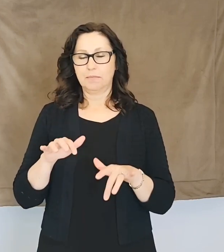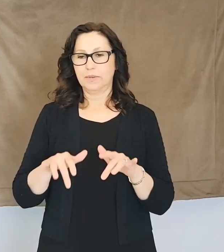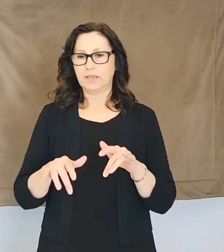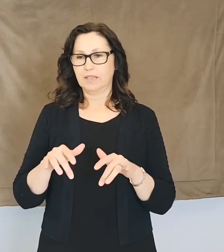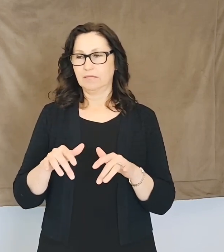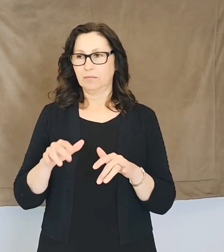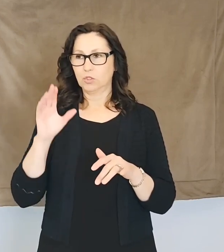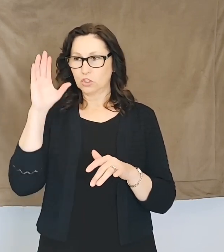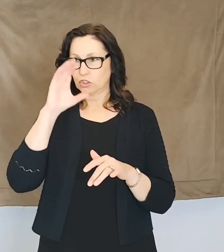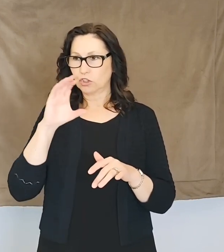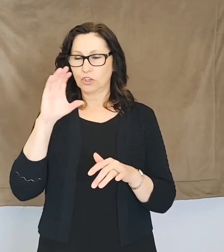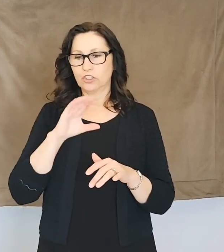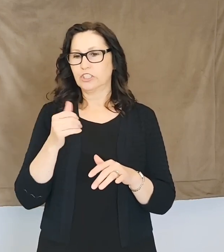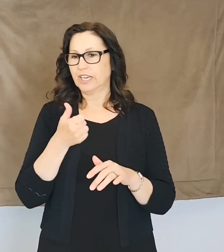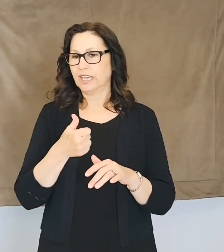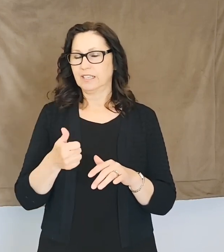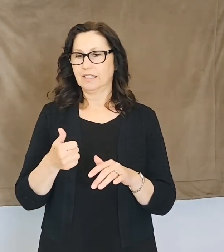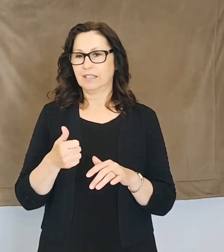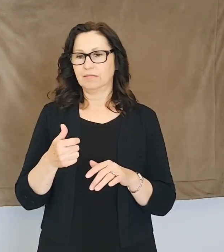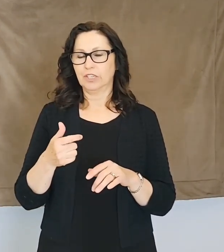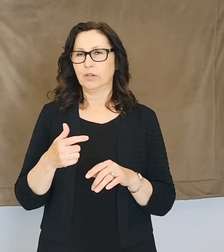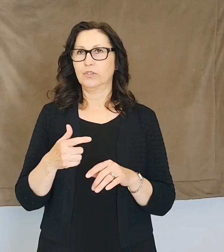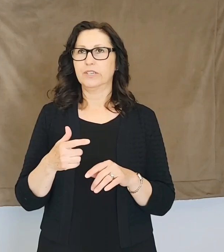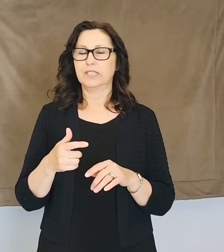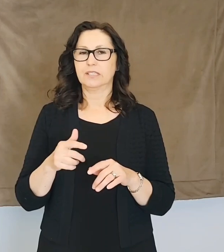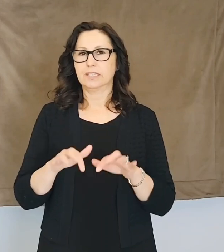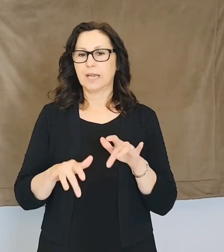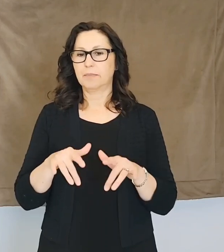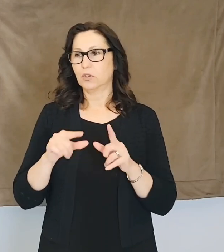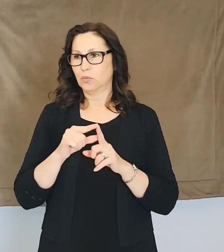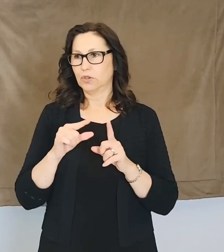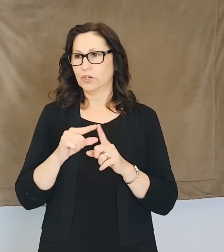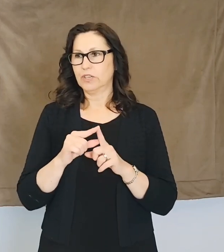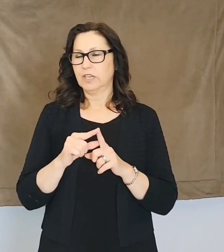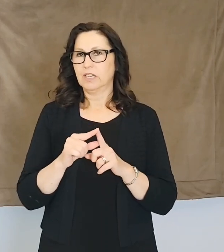Type in search. You know, you can type in a word.